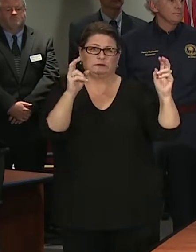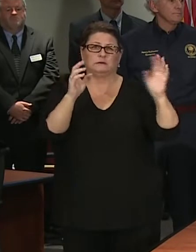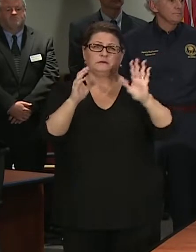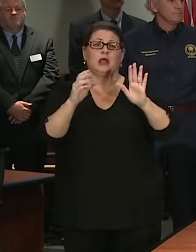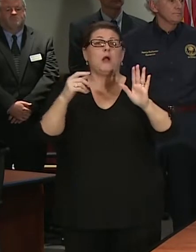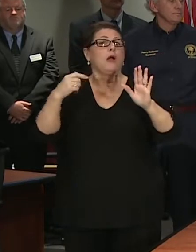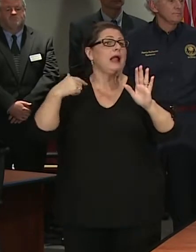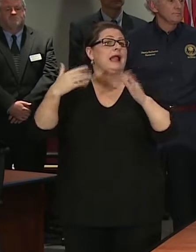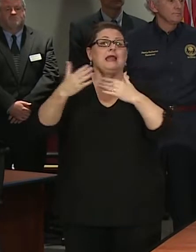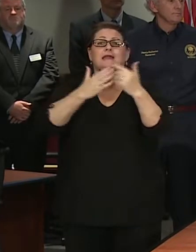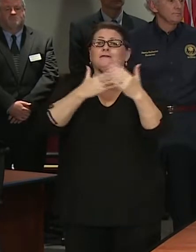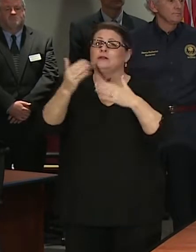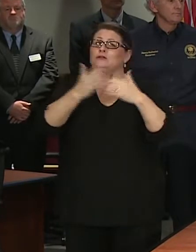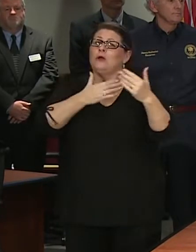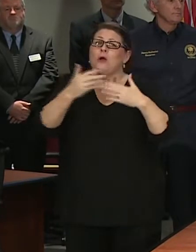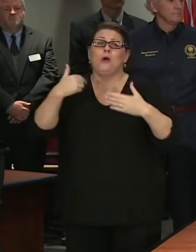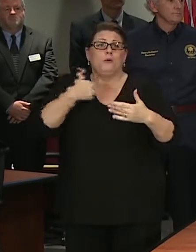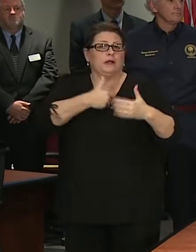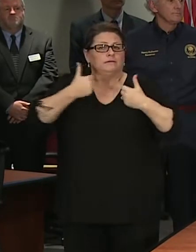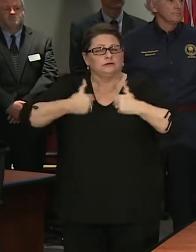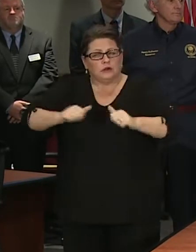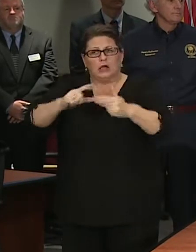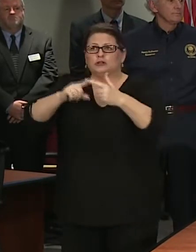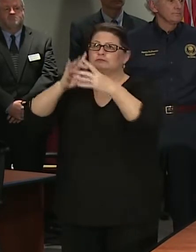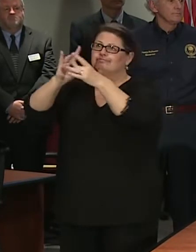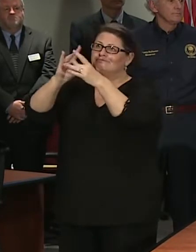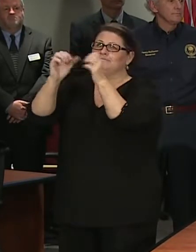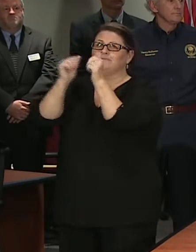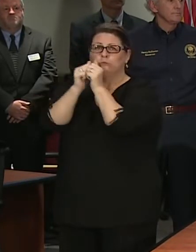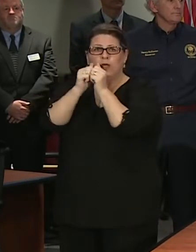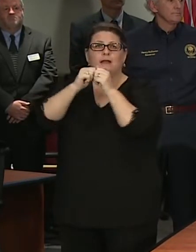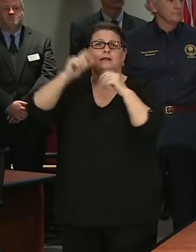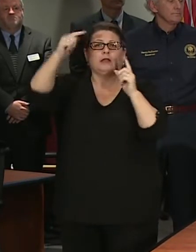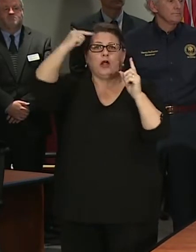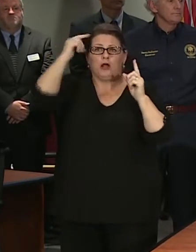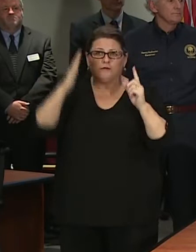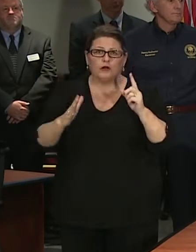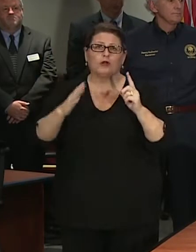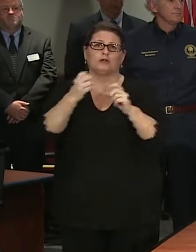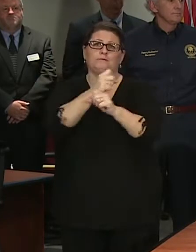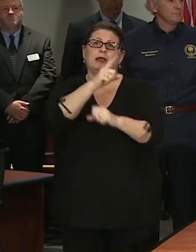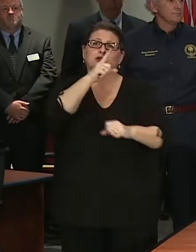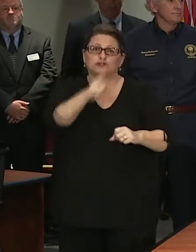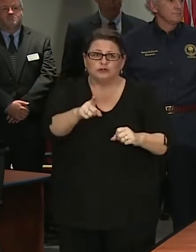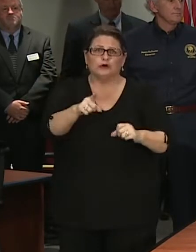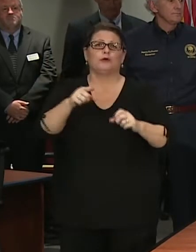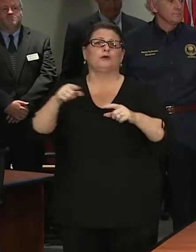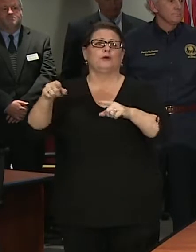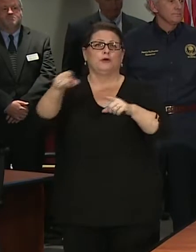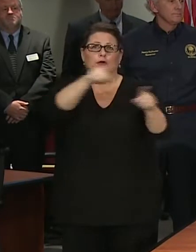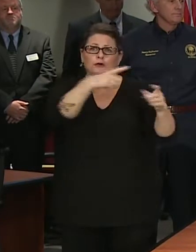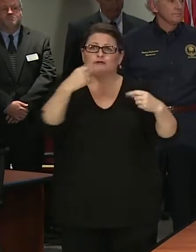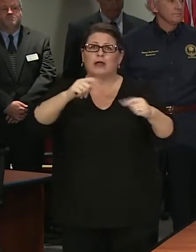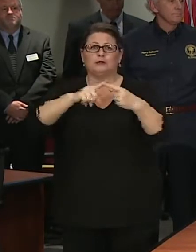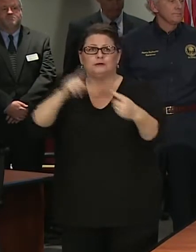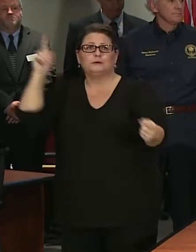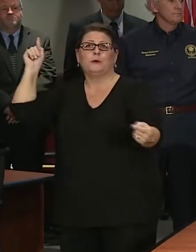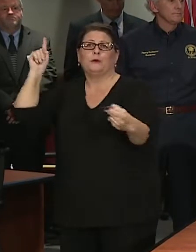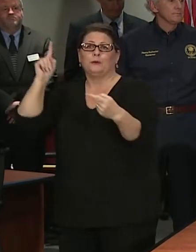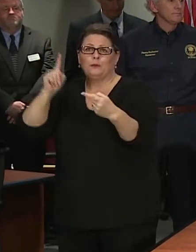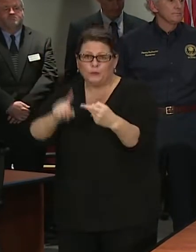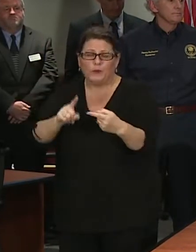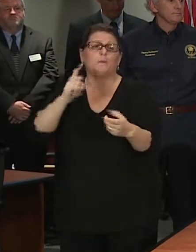mitigation efforts, and we've worked in consultation with the governor to implement effective measures to slow the spread of the